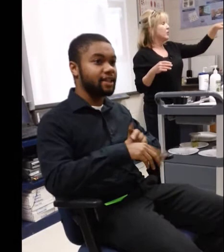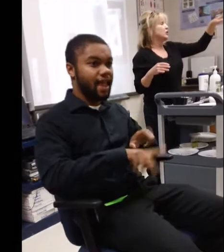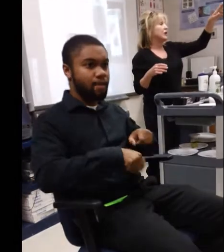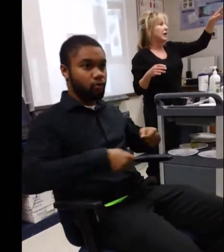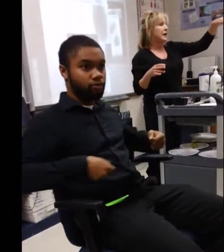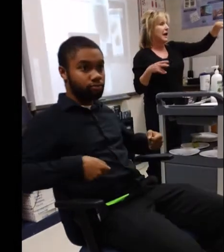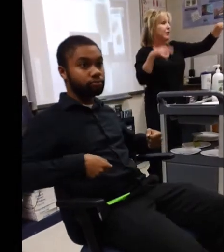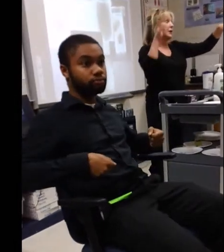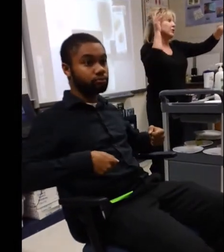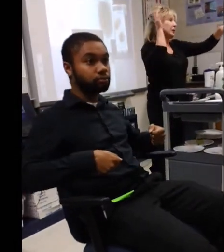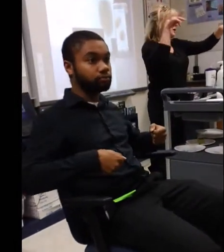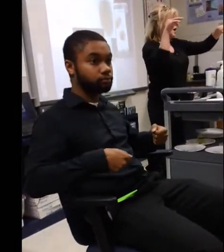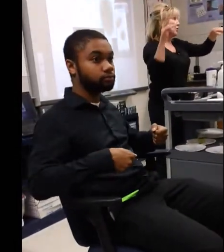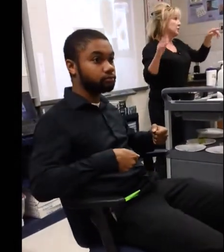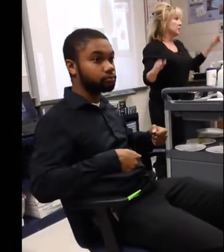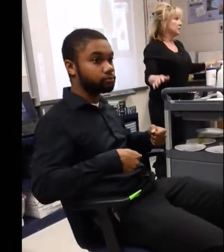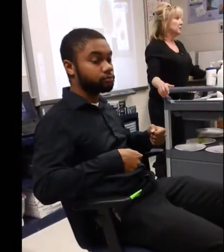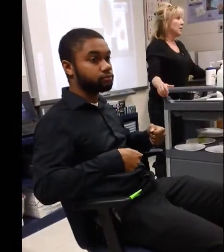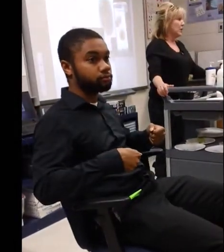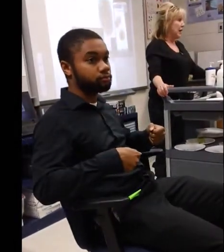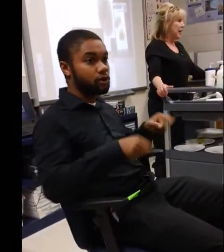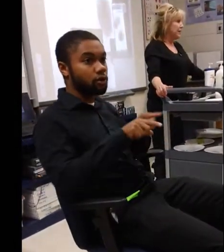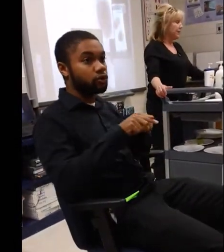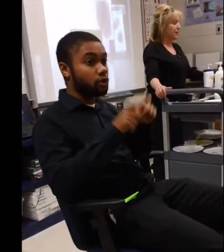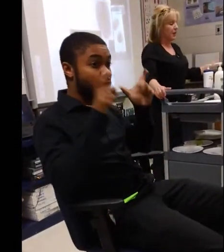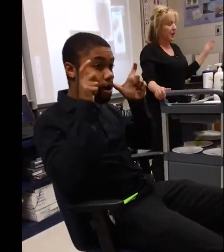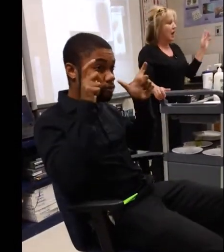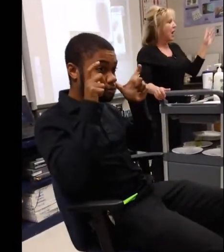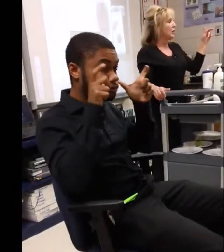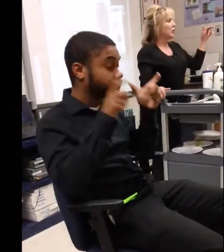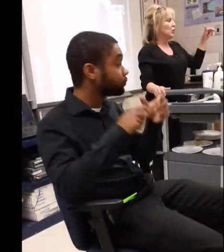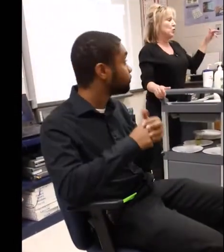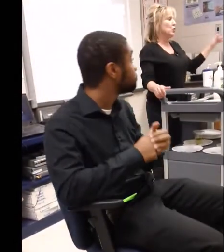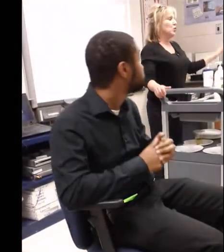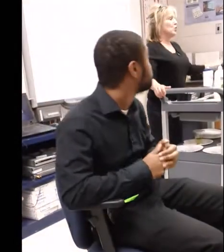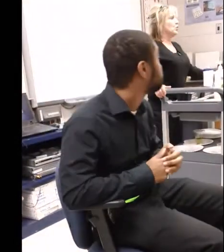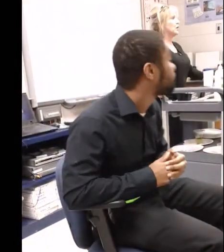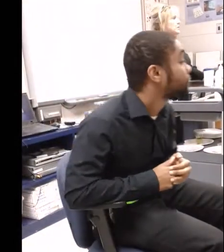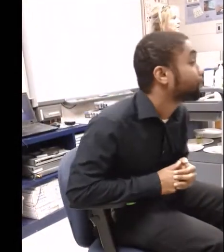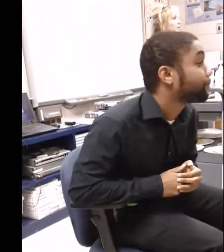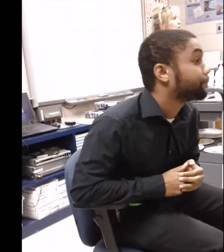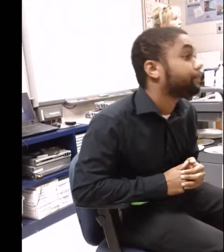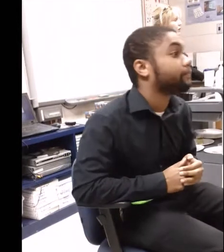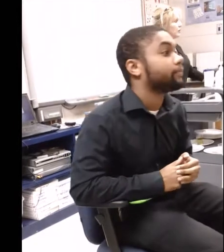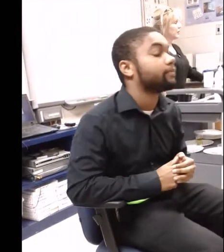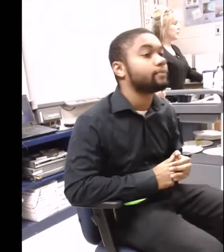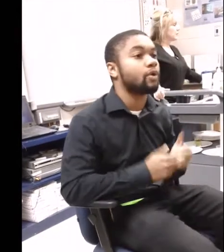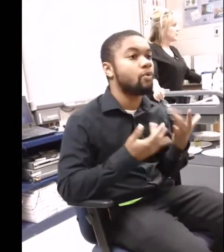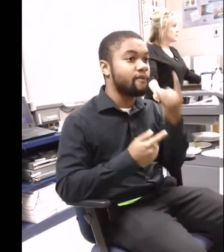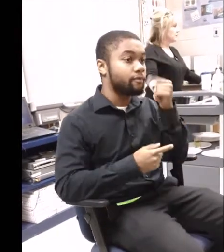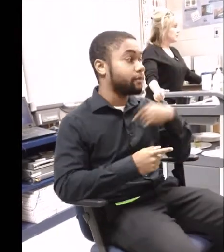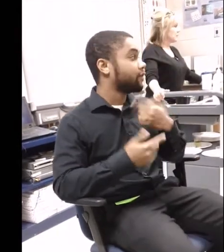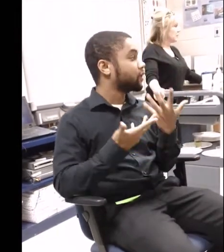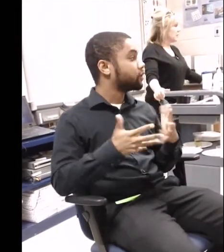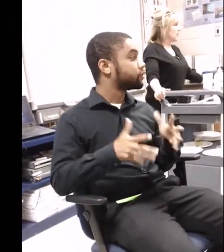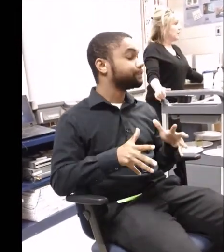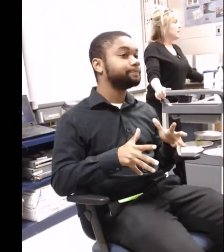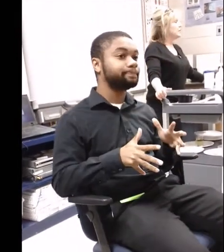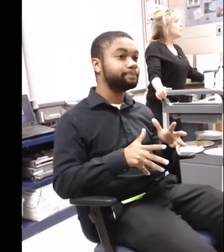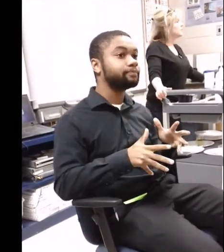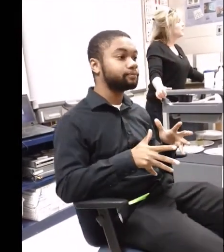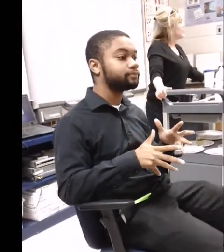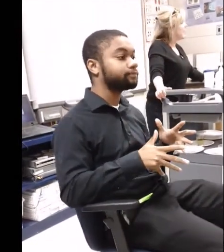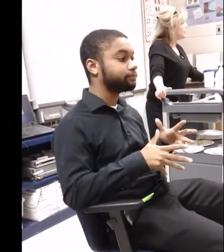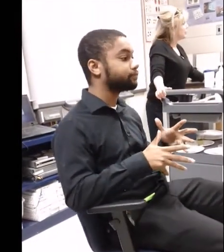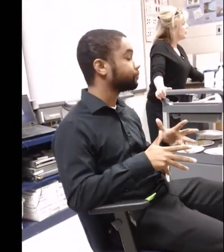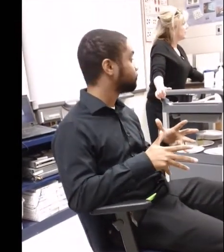the back of your chair, an apron, and you need goggles. Okay? I knew. Wait till I'm finished. These are